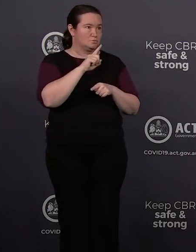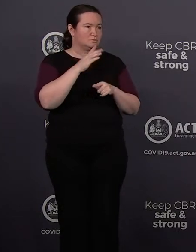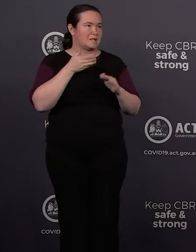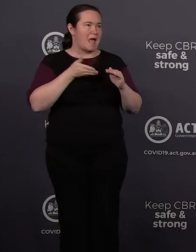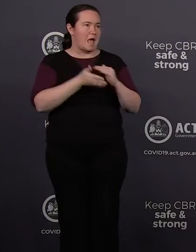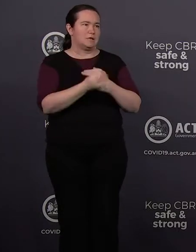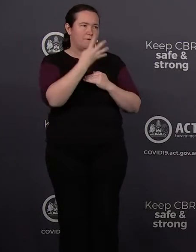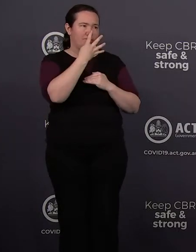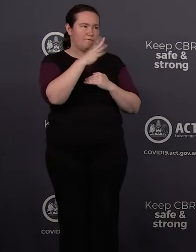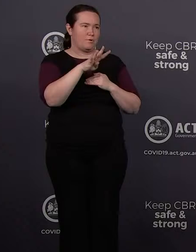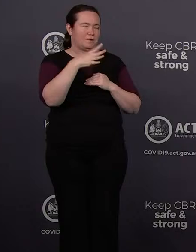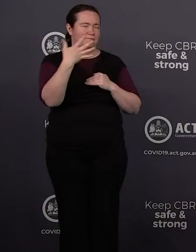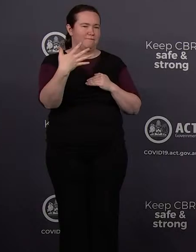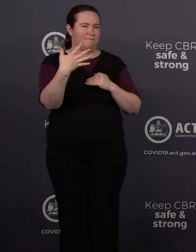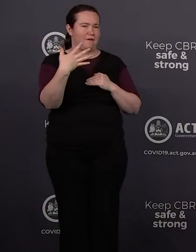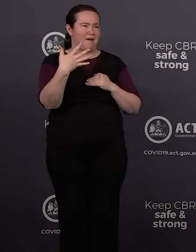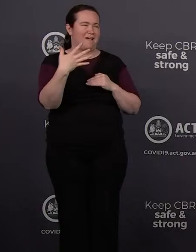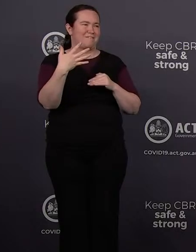below 45